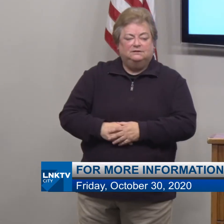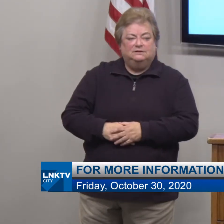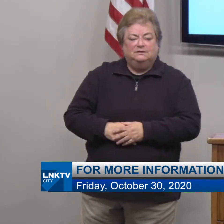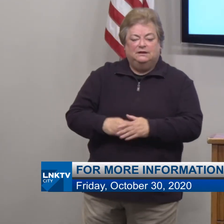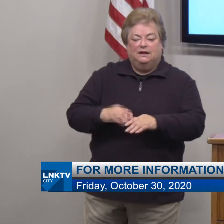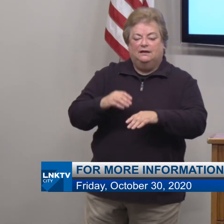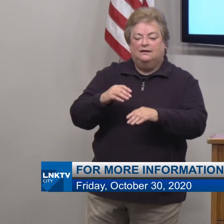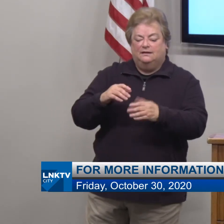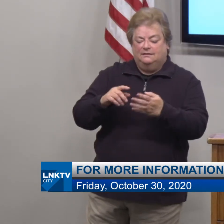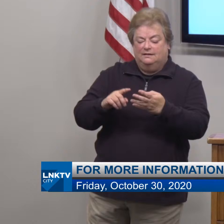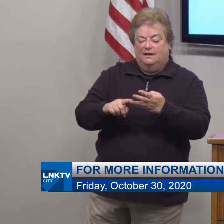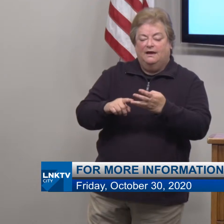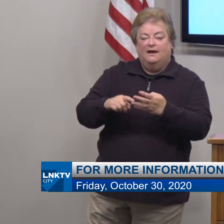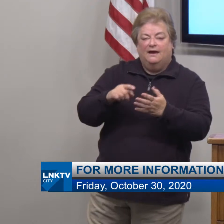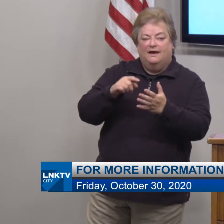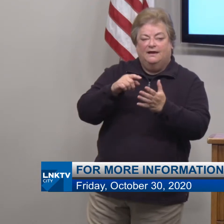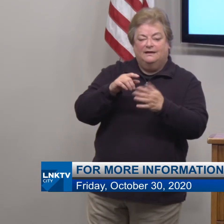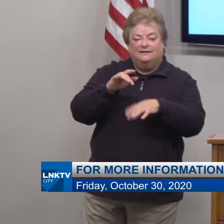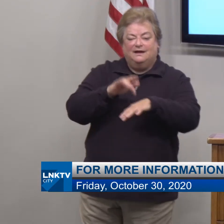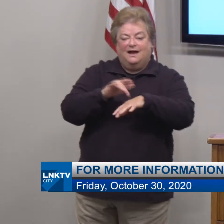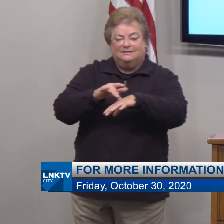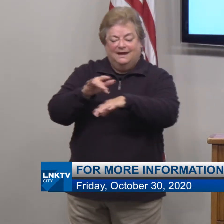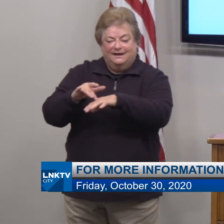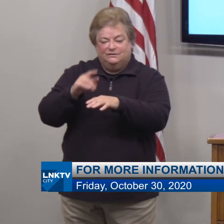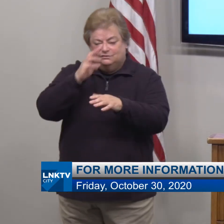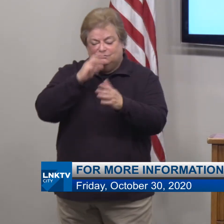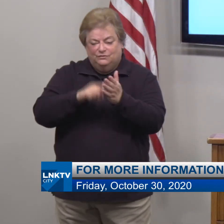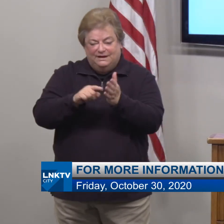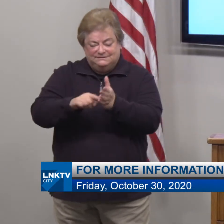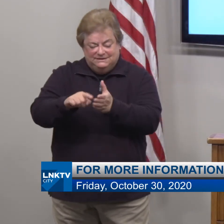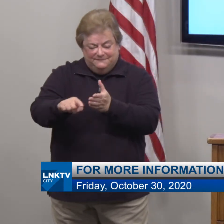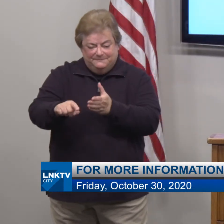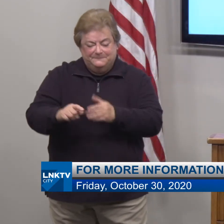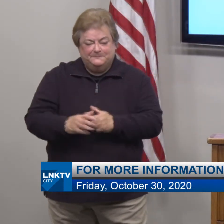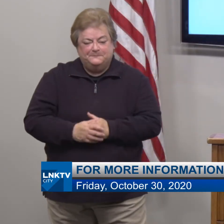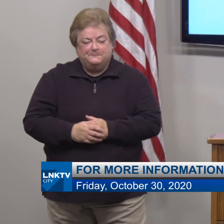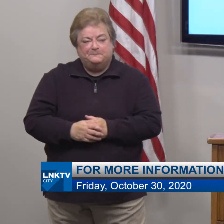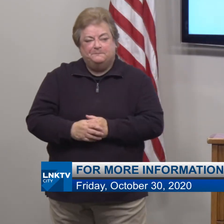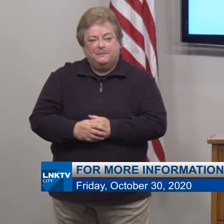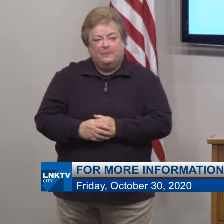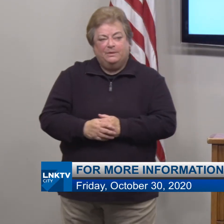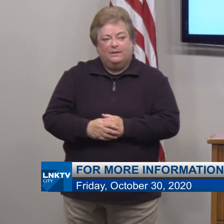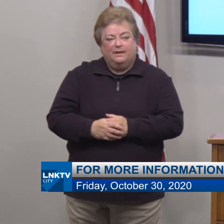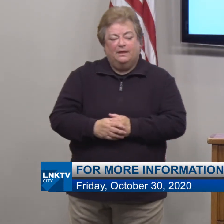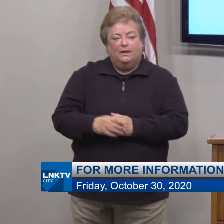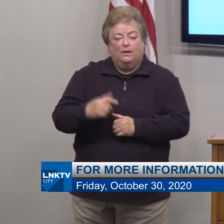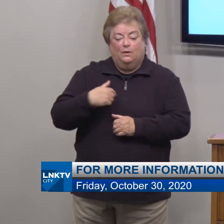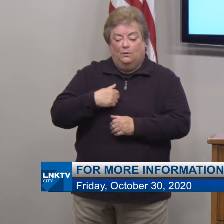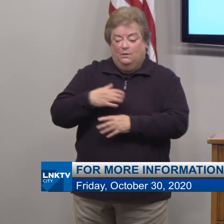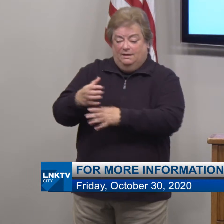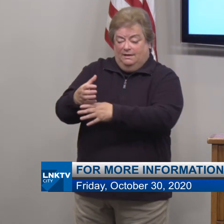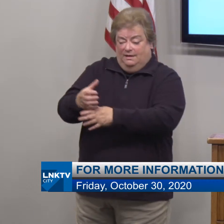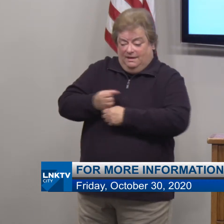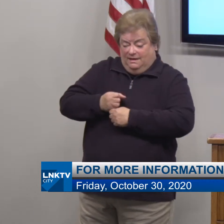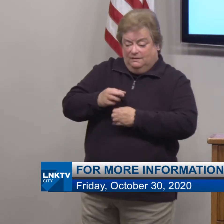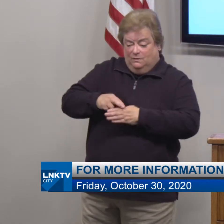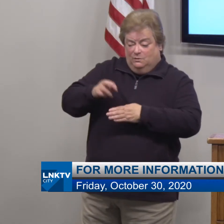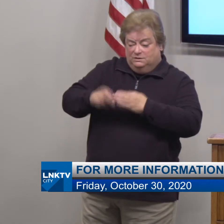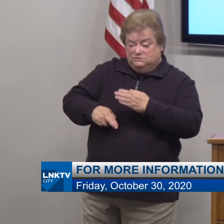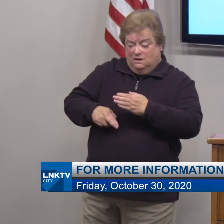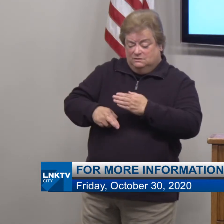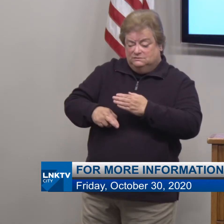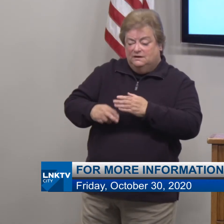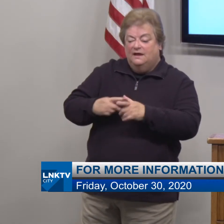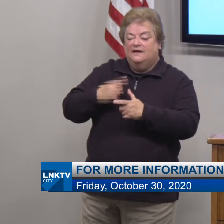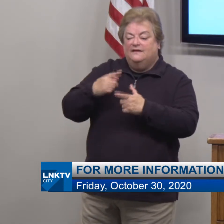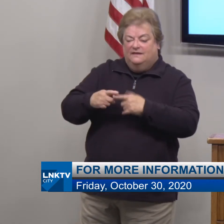Contact tracing capacity is also another primary factor. The sooner test results are received from the